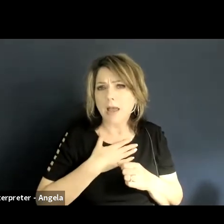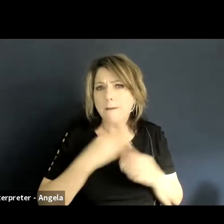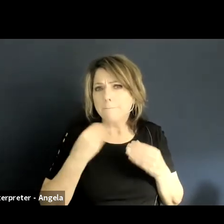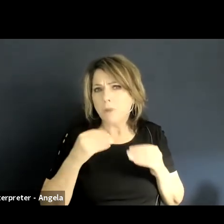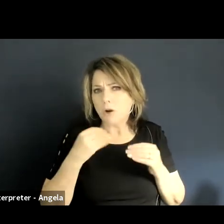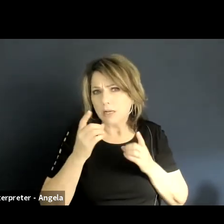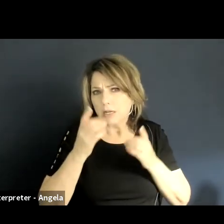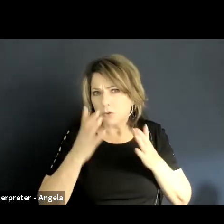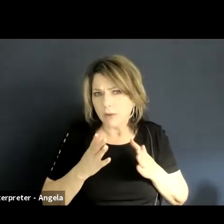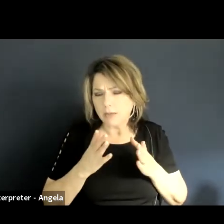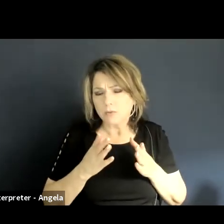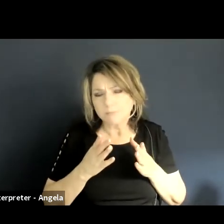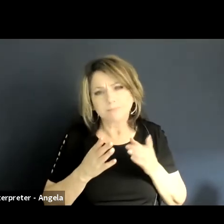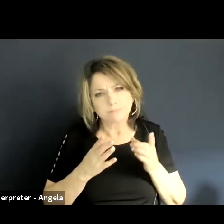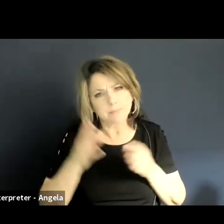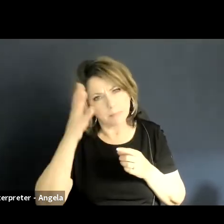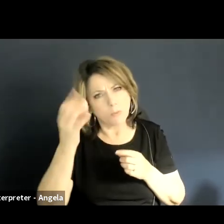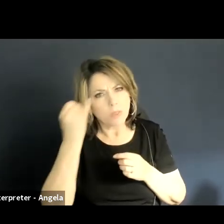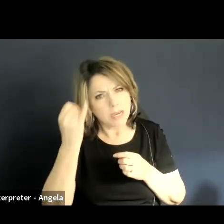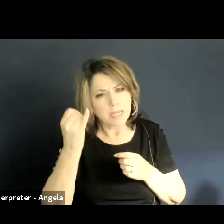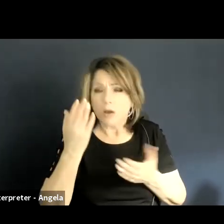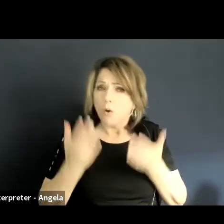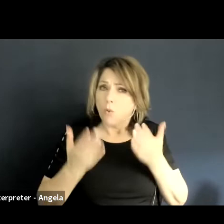years ago had an idea that maybe we should do